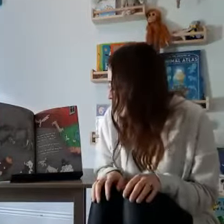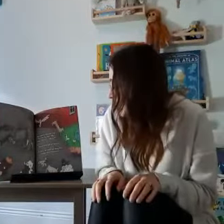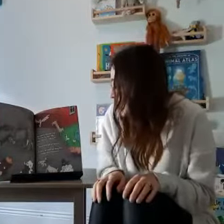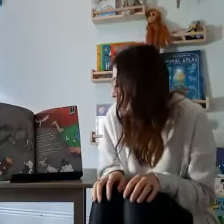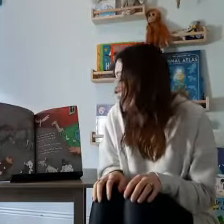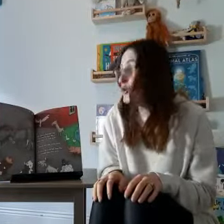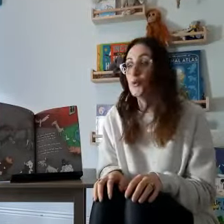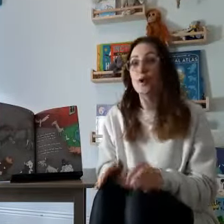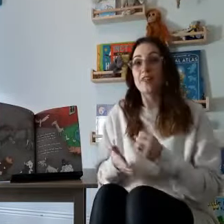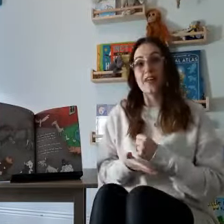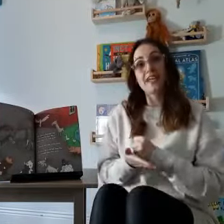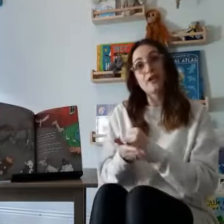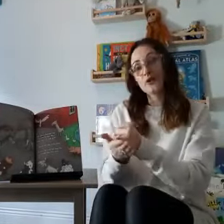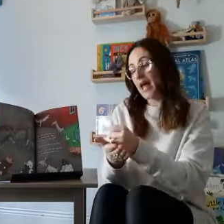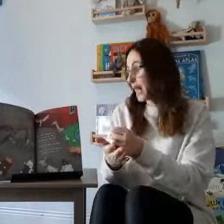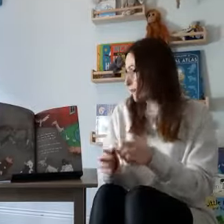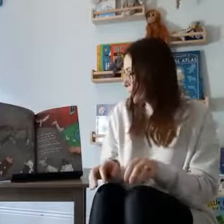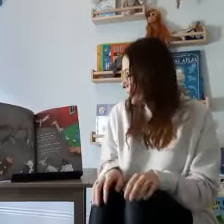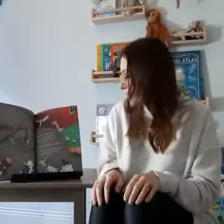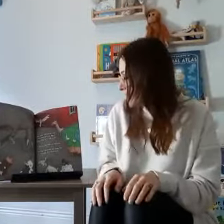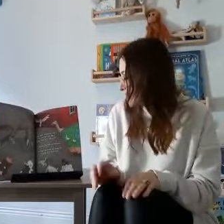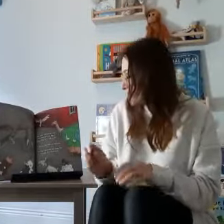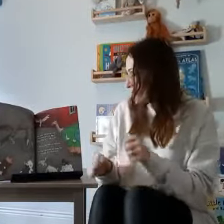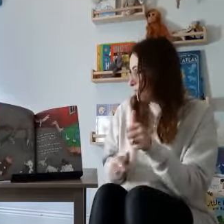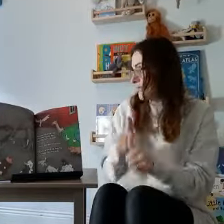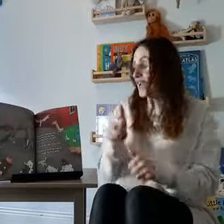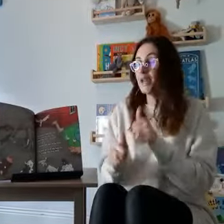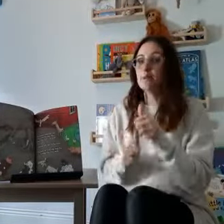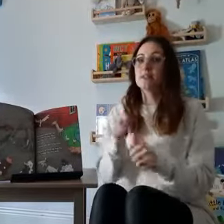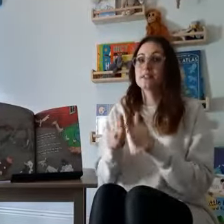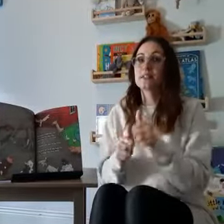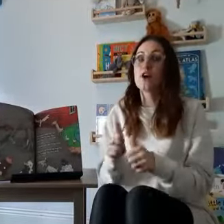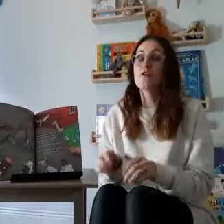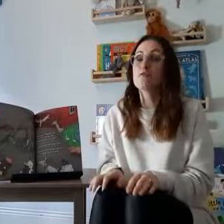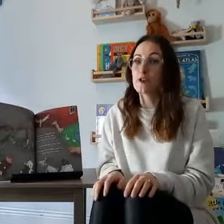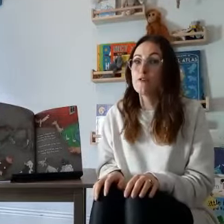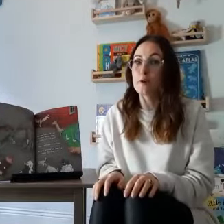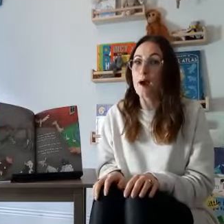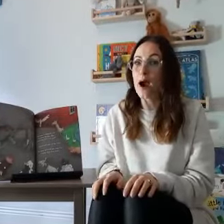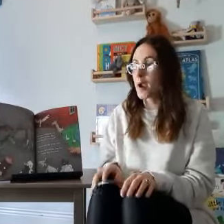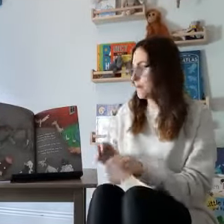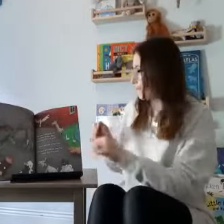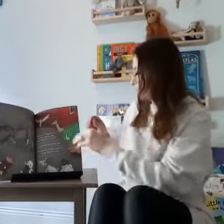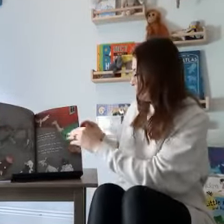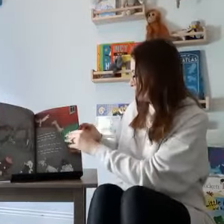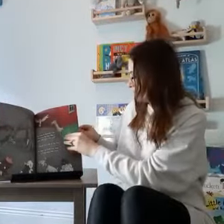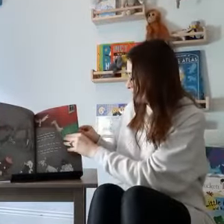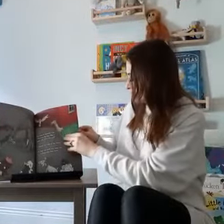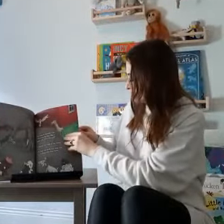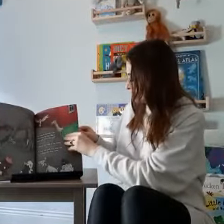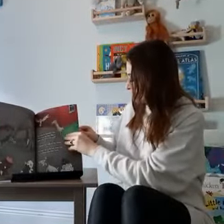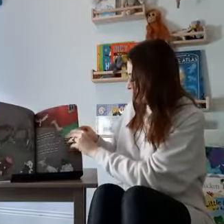He knew that he could help to keep the animals free from harm.